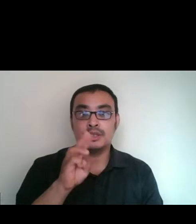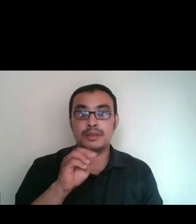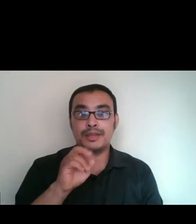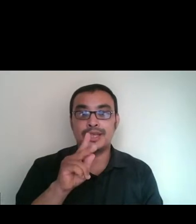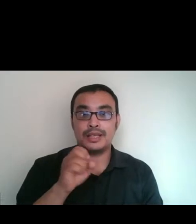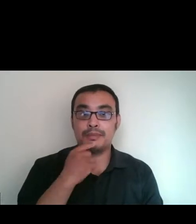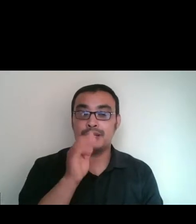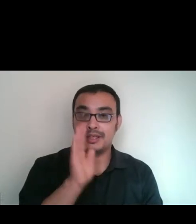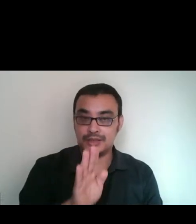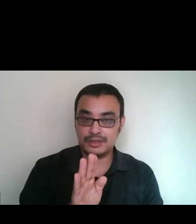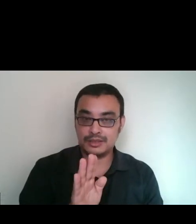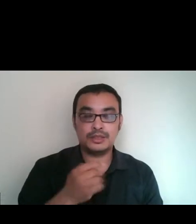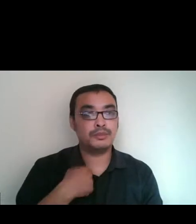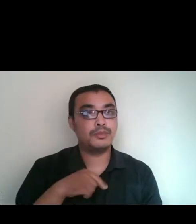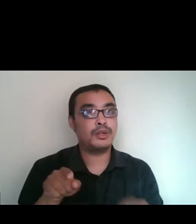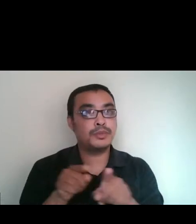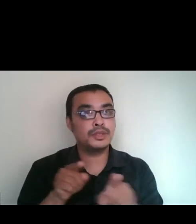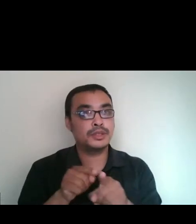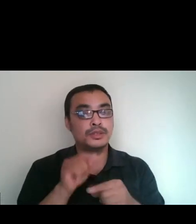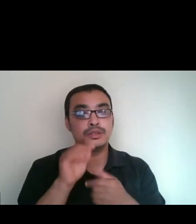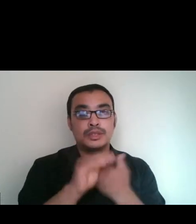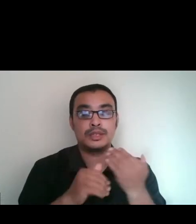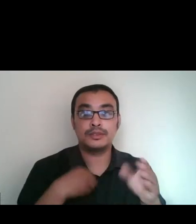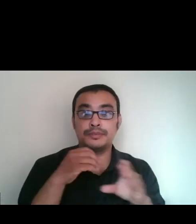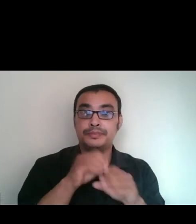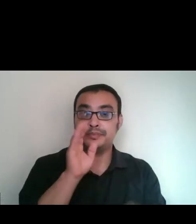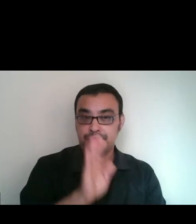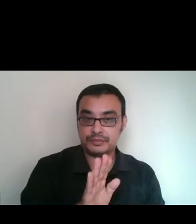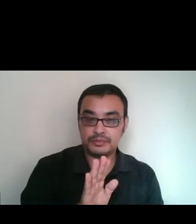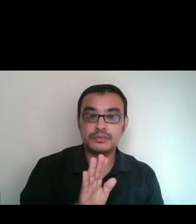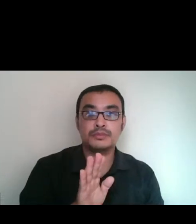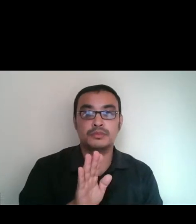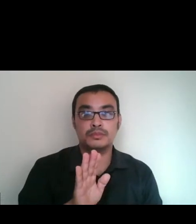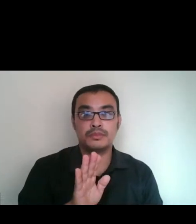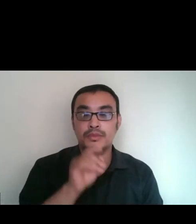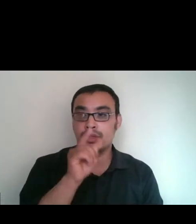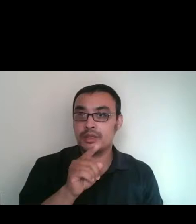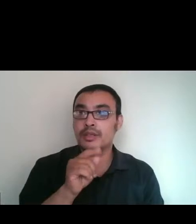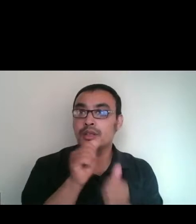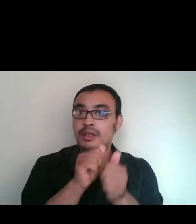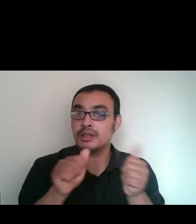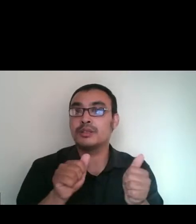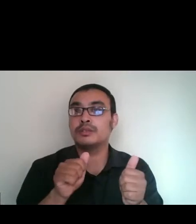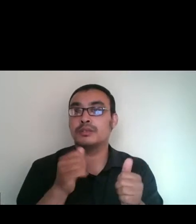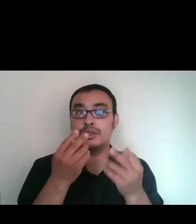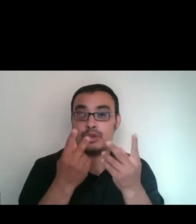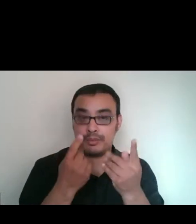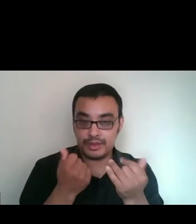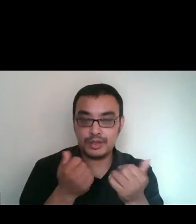joined, I also joined some of the session because of the some of the schedule. Regarding the data